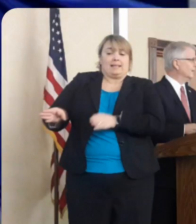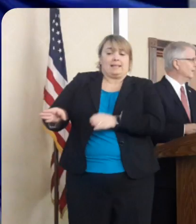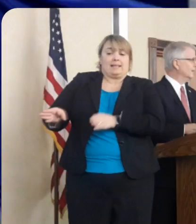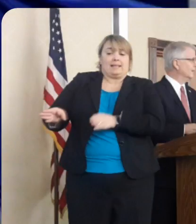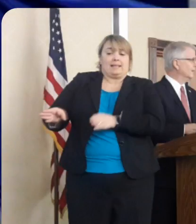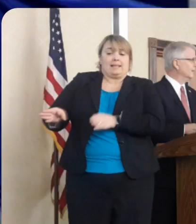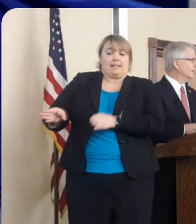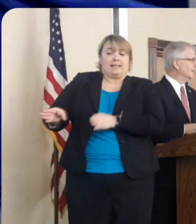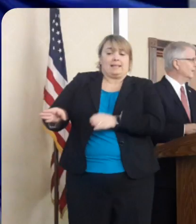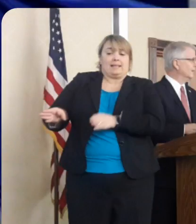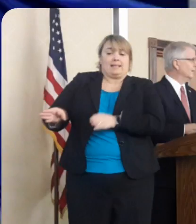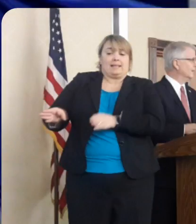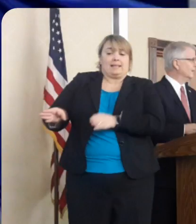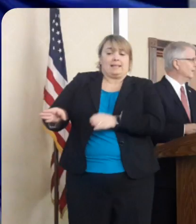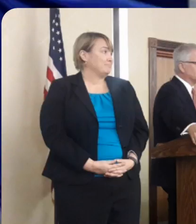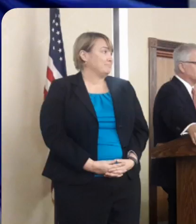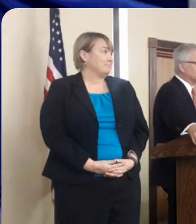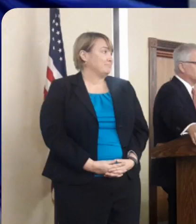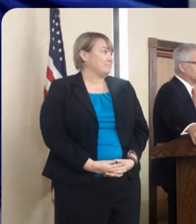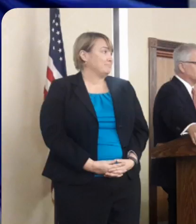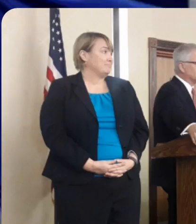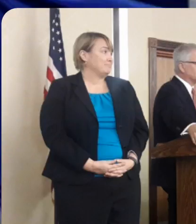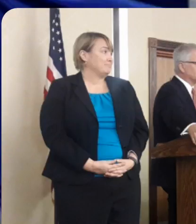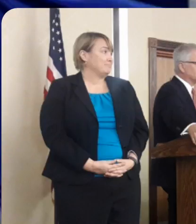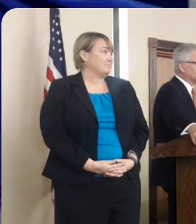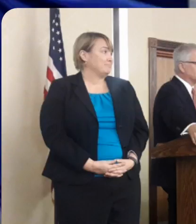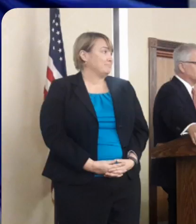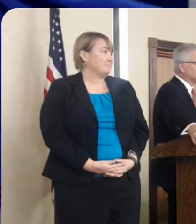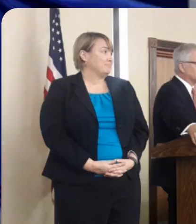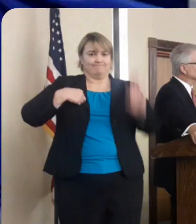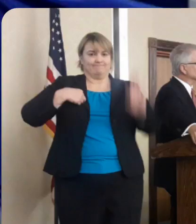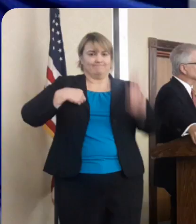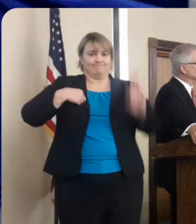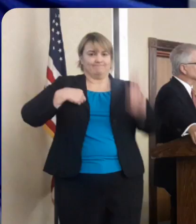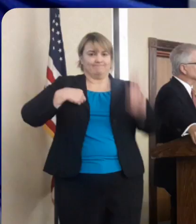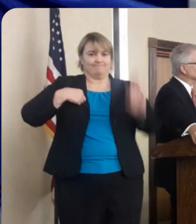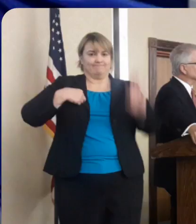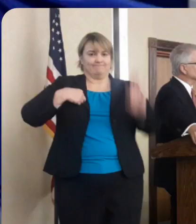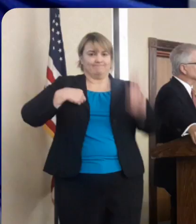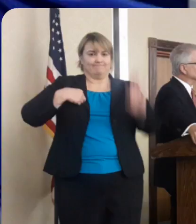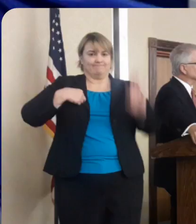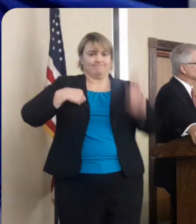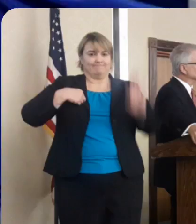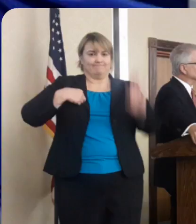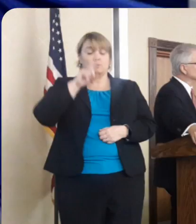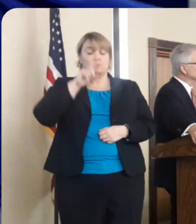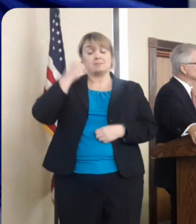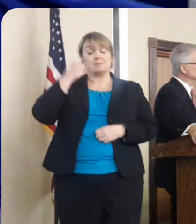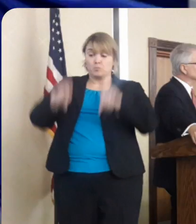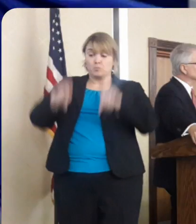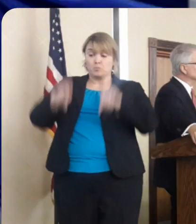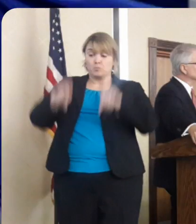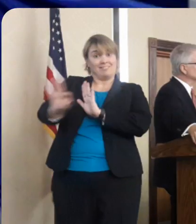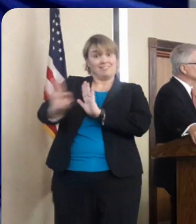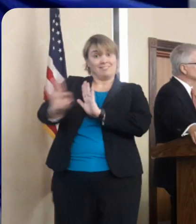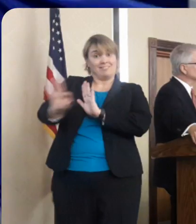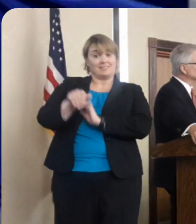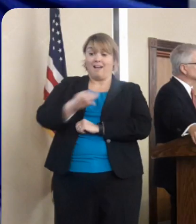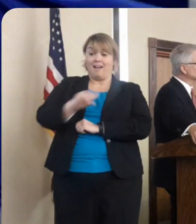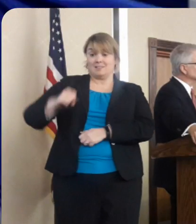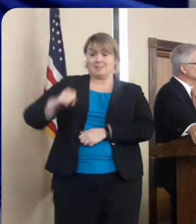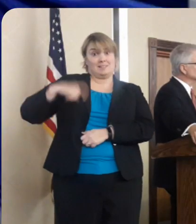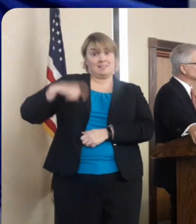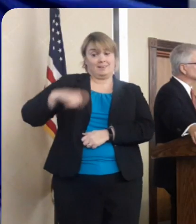I do believe this is an important issue. Because if they're elected as delegates, they represent the interest of the district